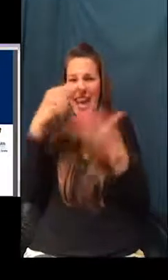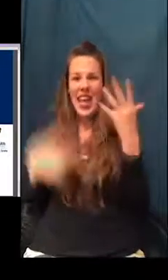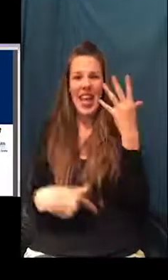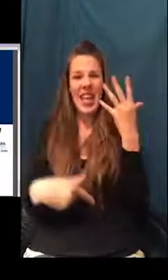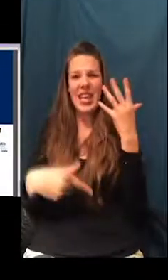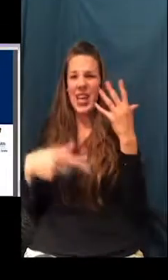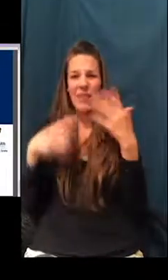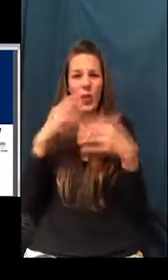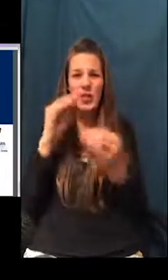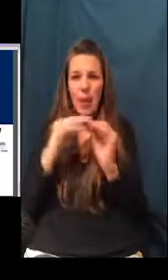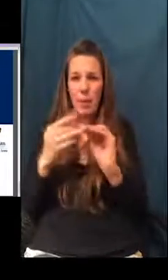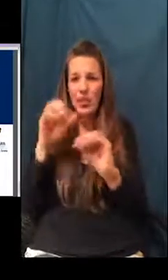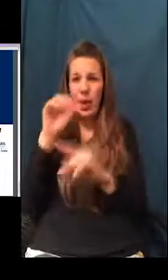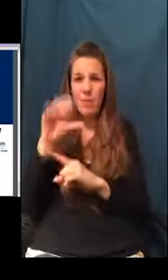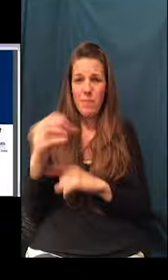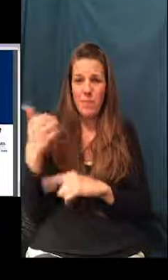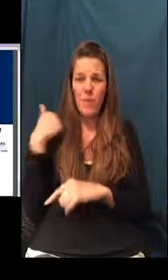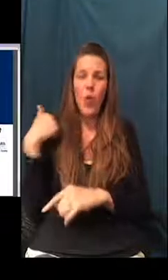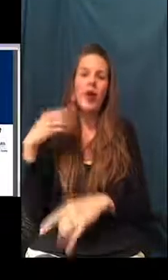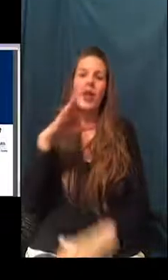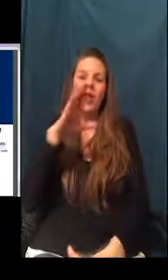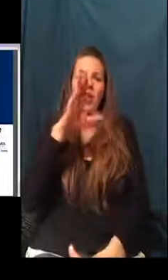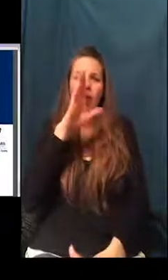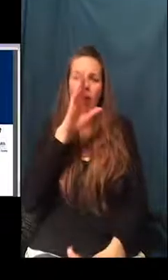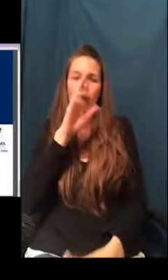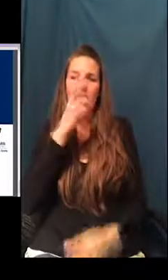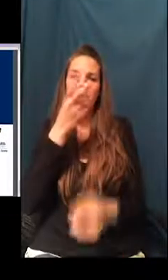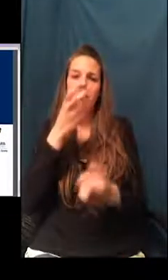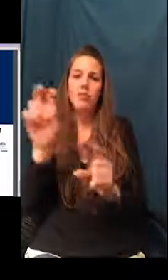been listed, they will get directed to the right place.